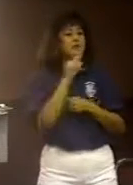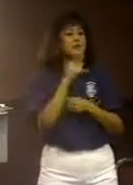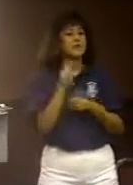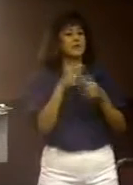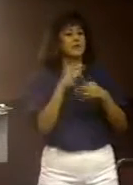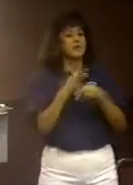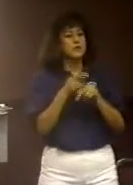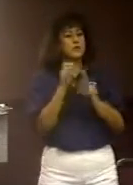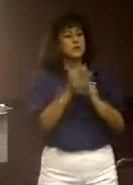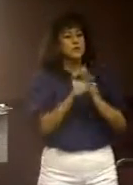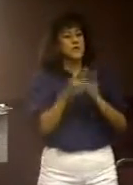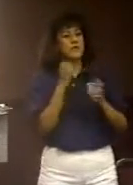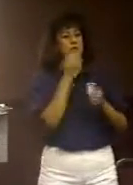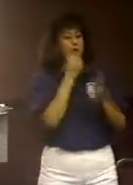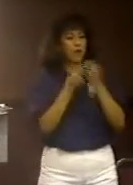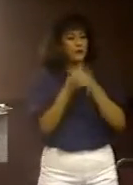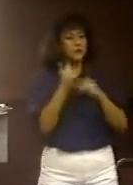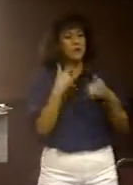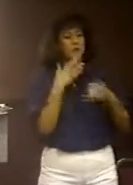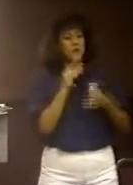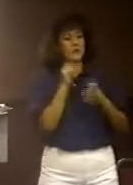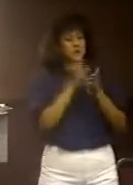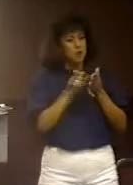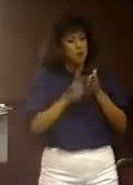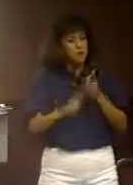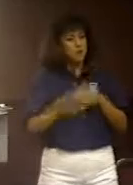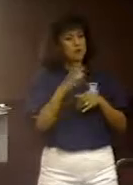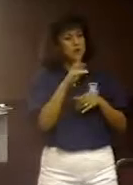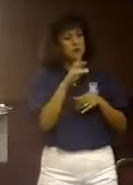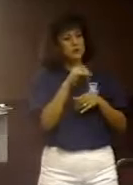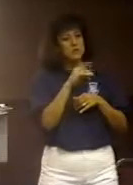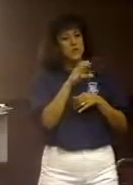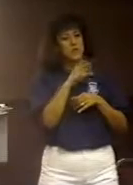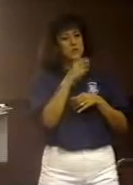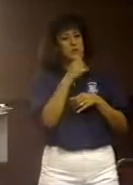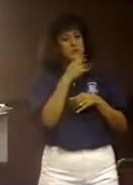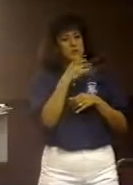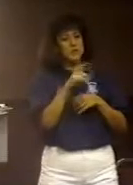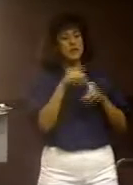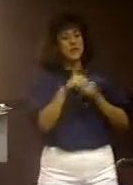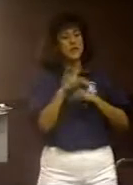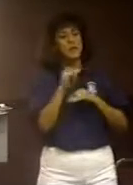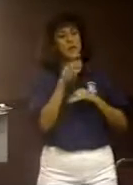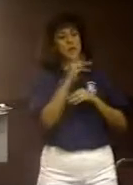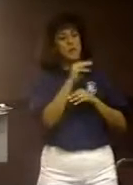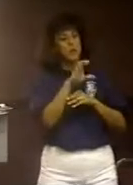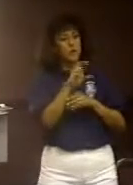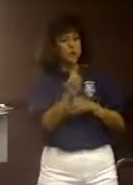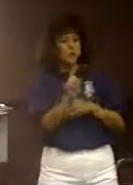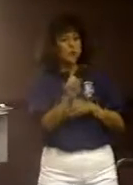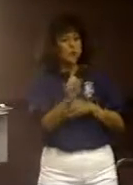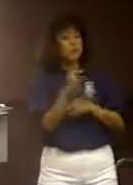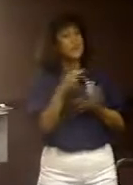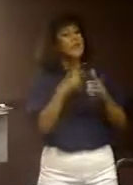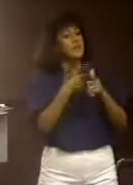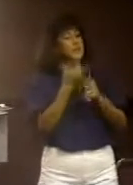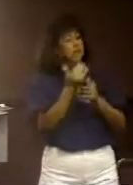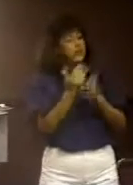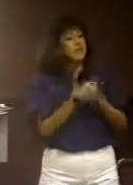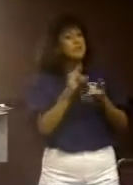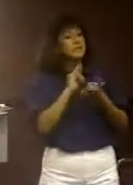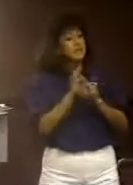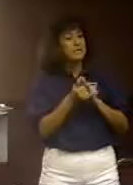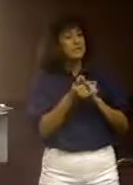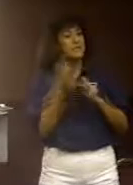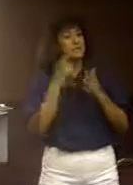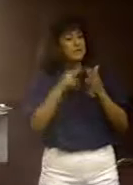of production errors have been documented in studies of teachers using manually coded English. Okay, and then they list these